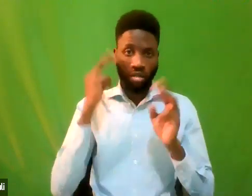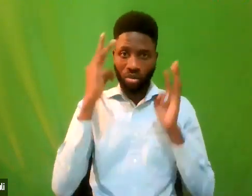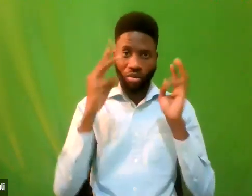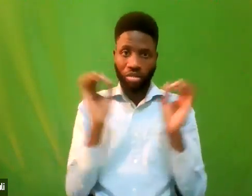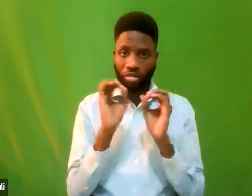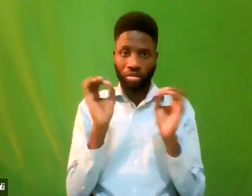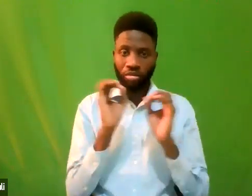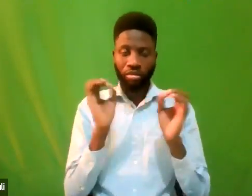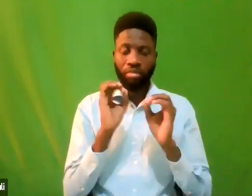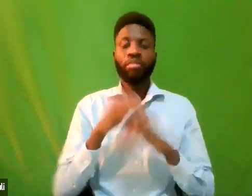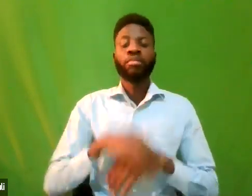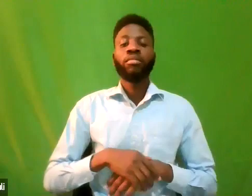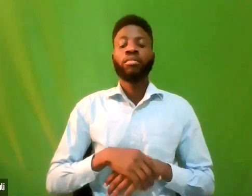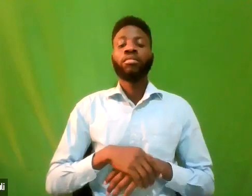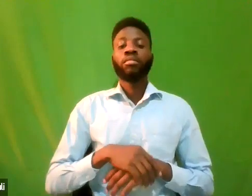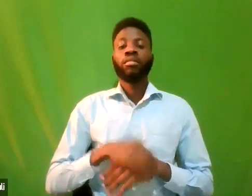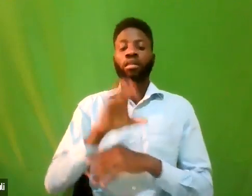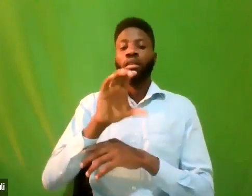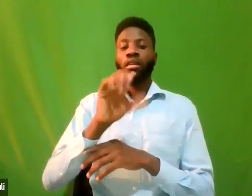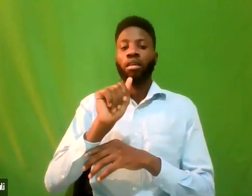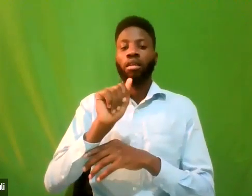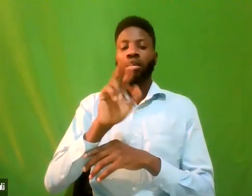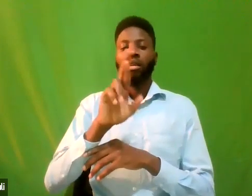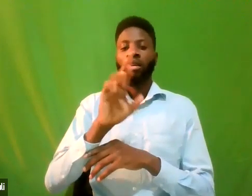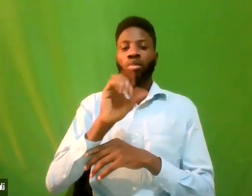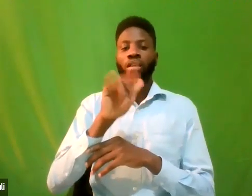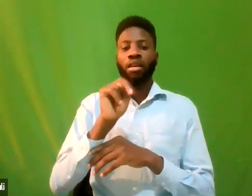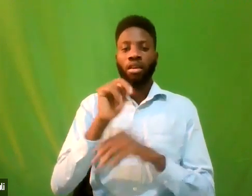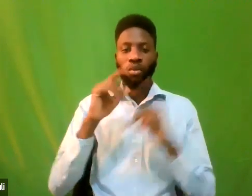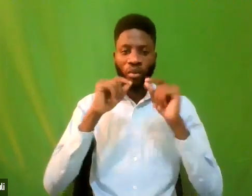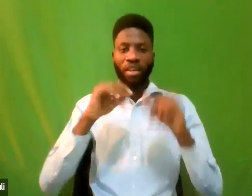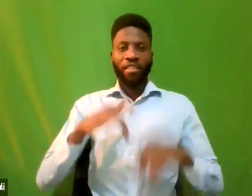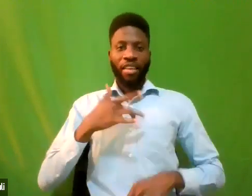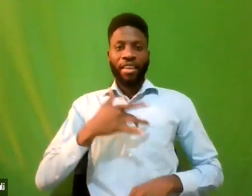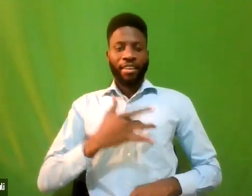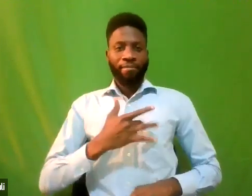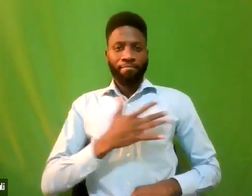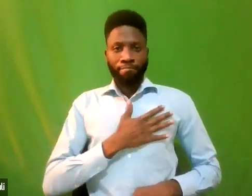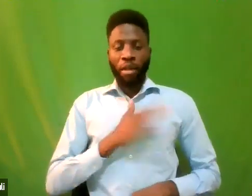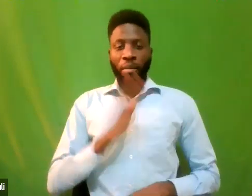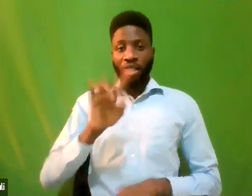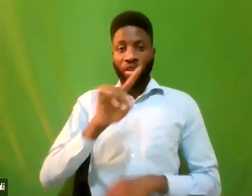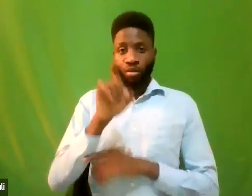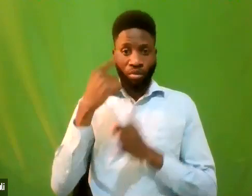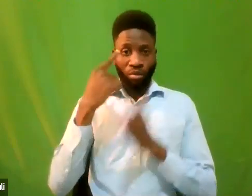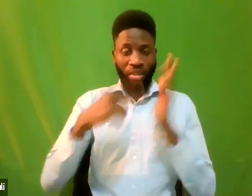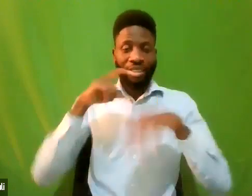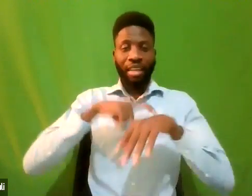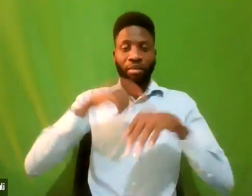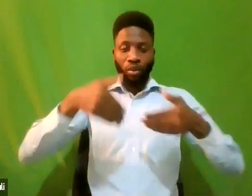So Caroline says she's getting inspired, and her question is, as young people trying to find a place in the